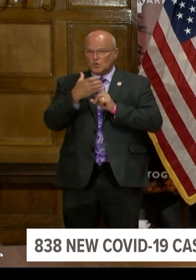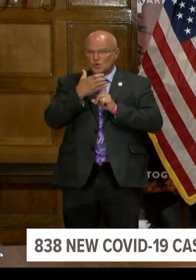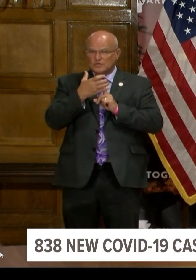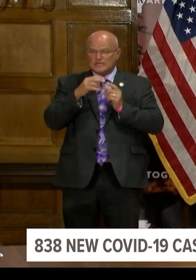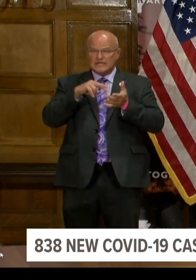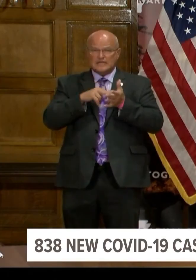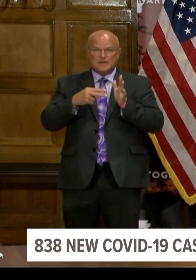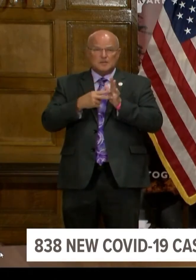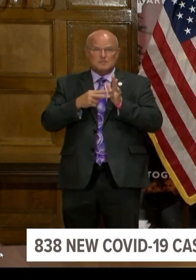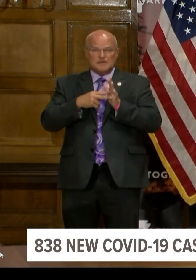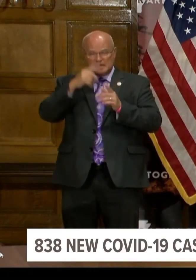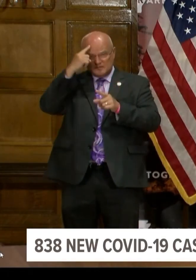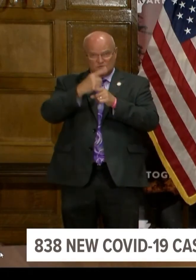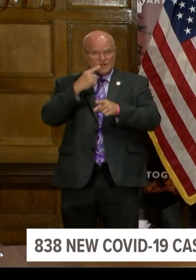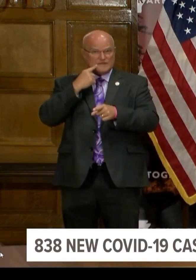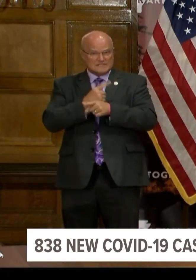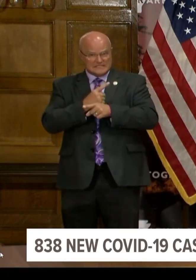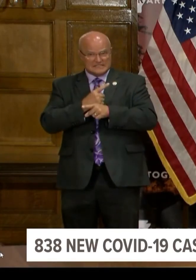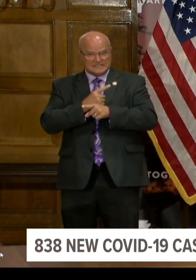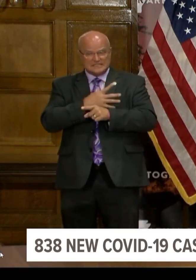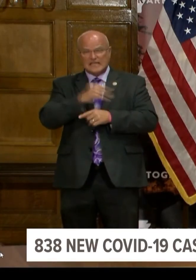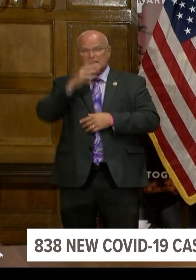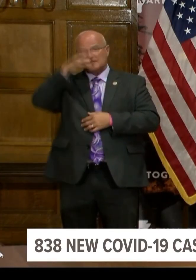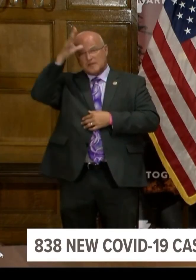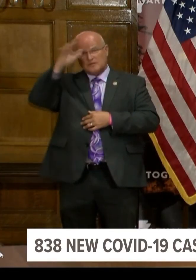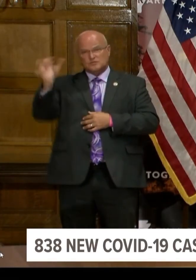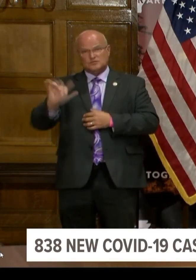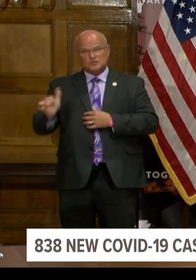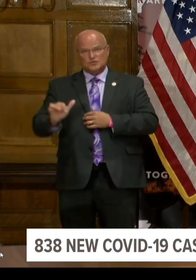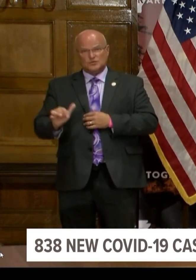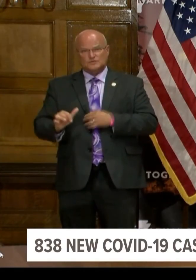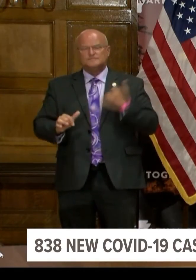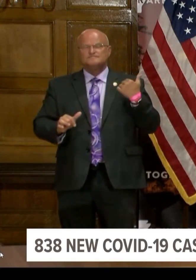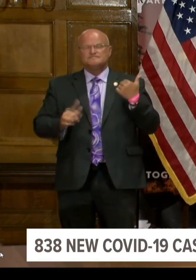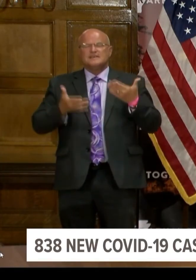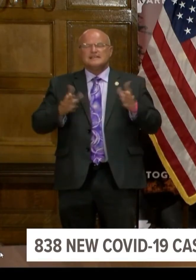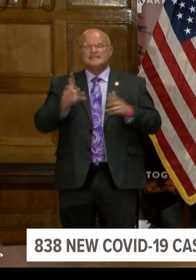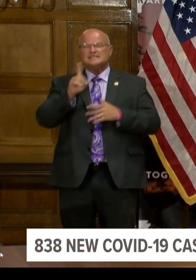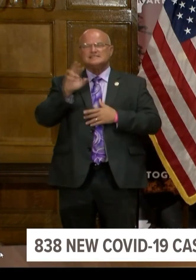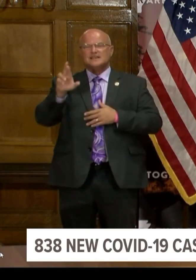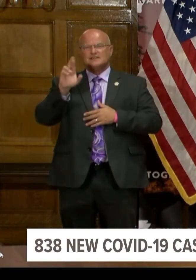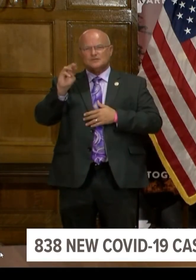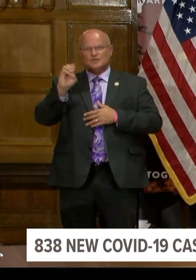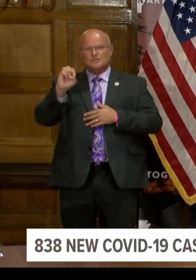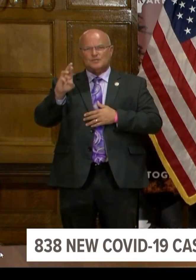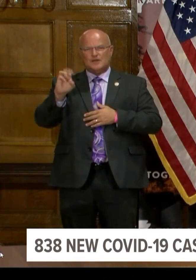also apply to siblings, other siblings, and parents? Okay, I'm going to let Dr. Romero take that.